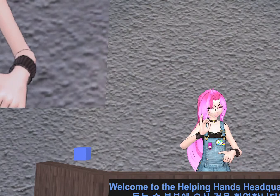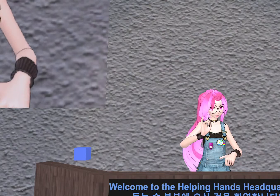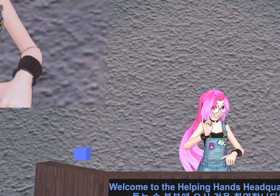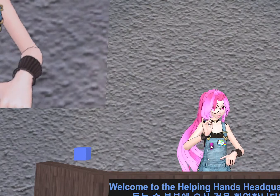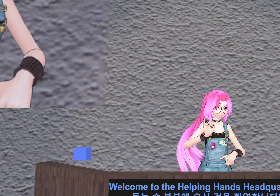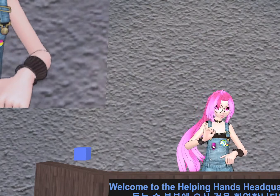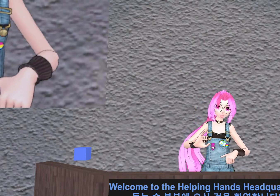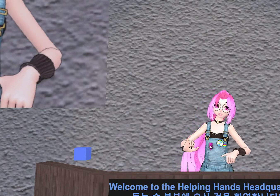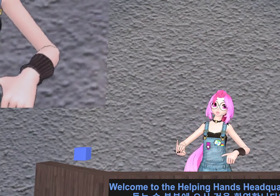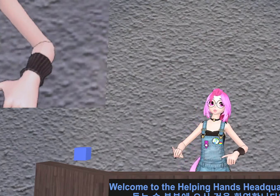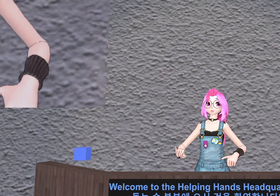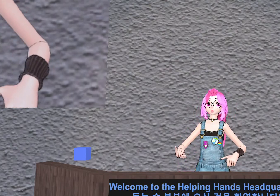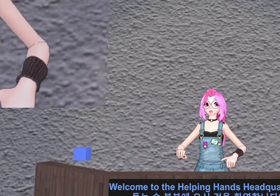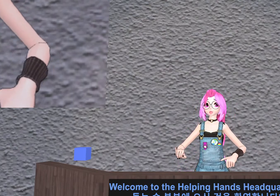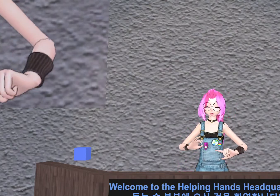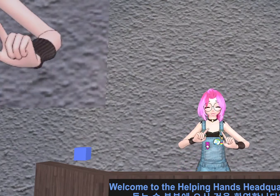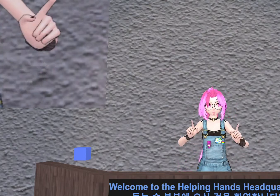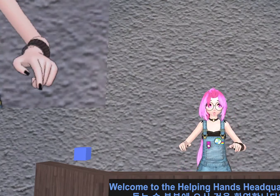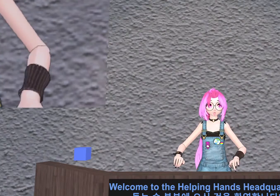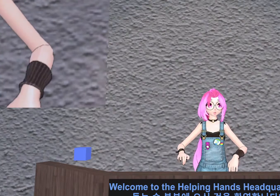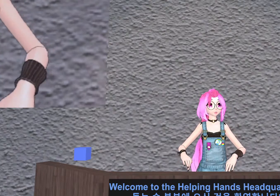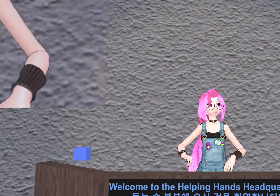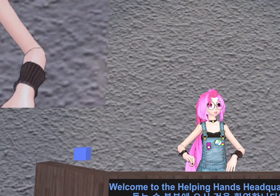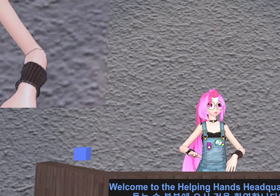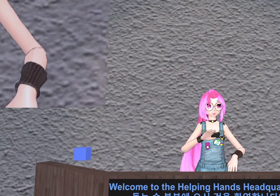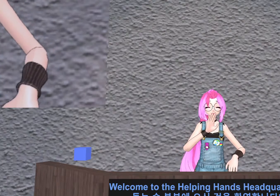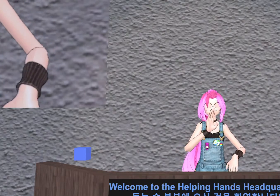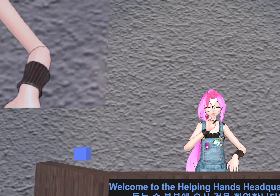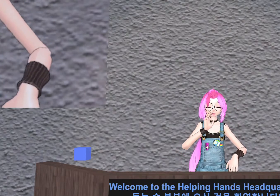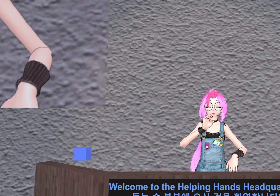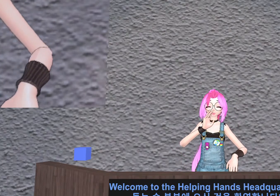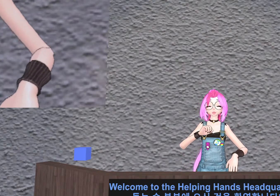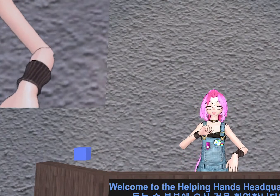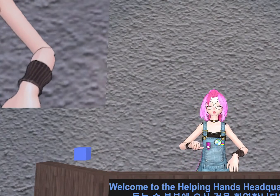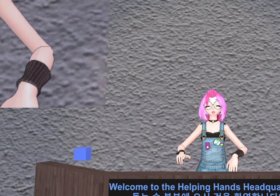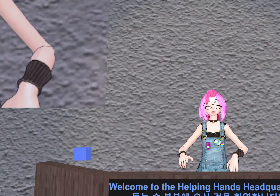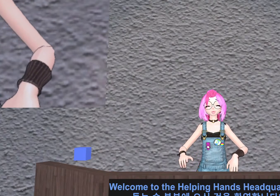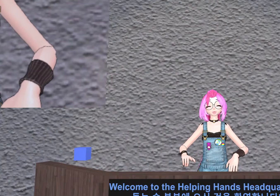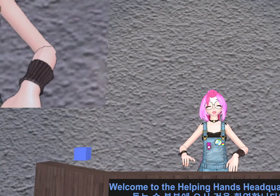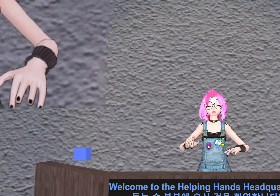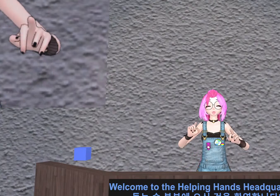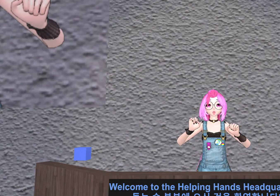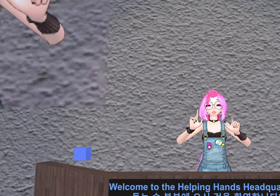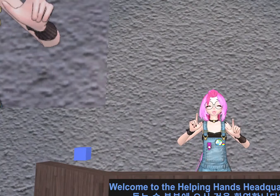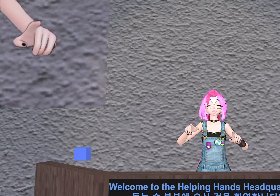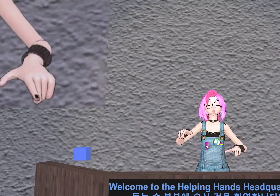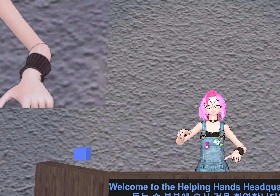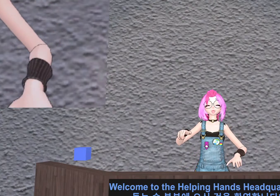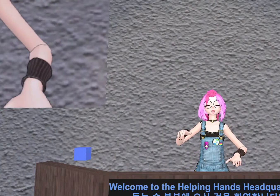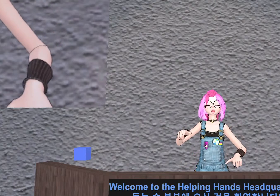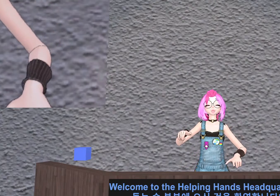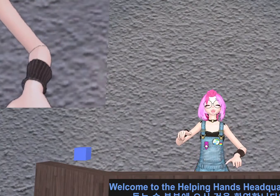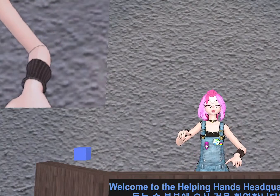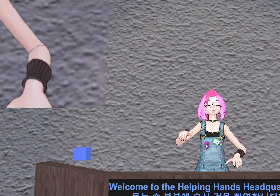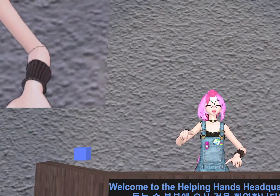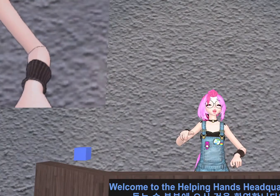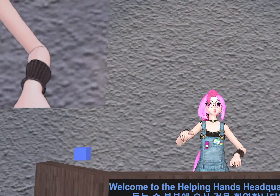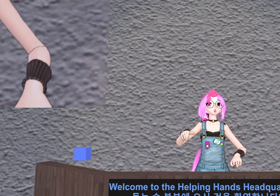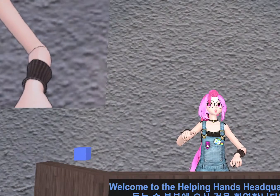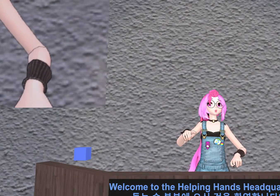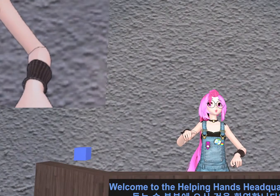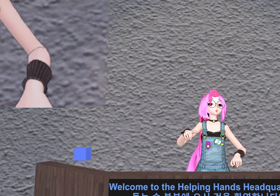these updates lately, because I sure am. But yeah, okay. I hope talking a little bit more made you guys a little bit more